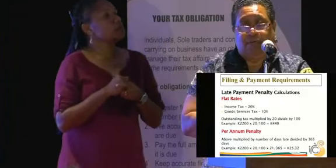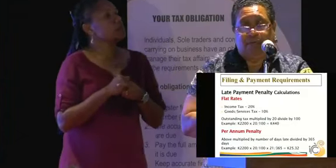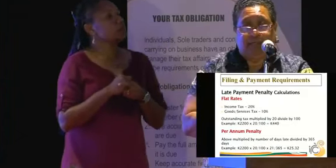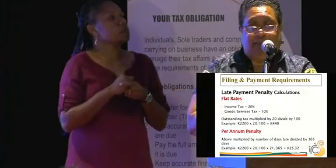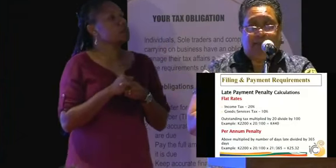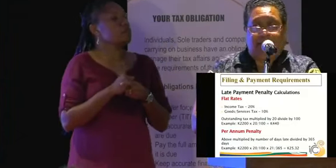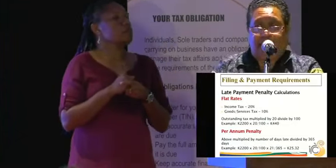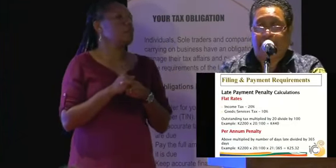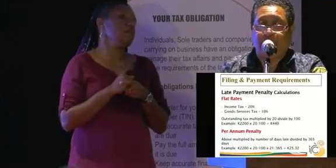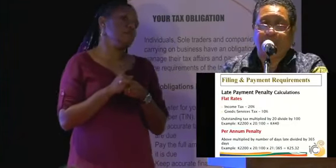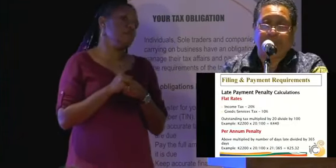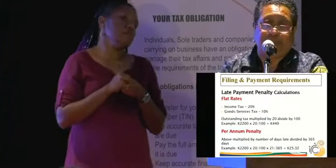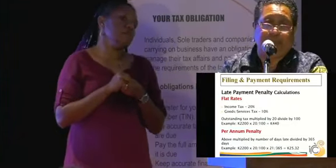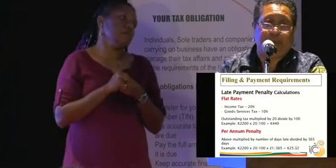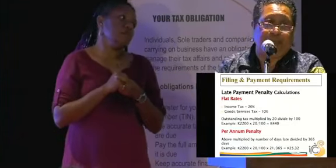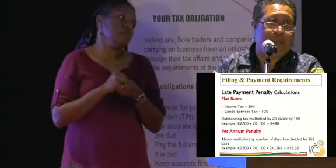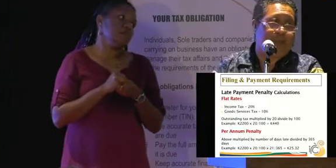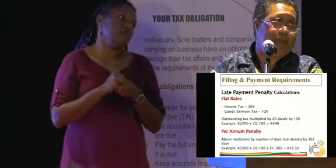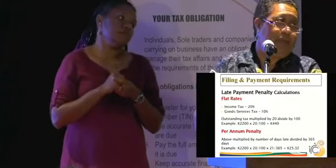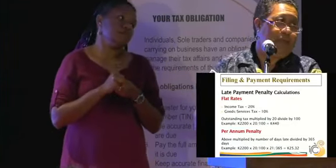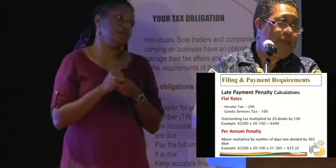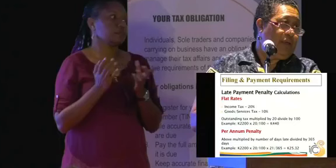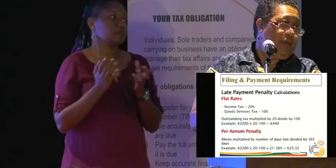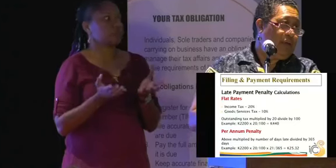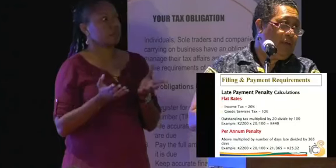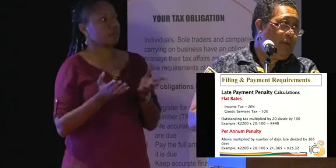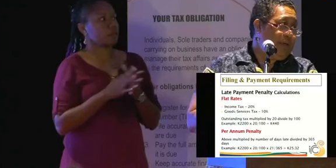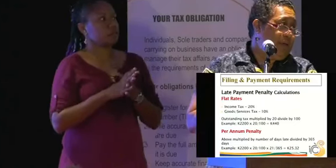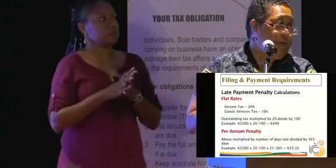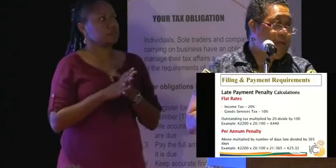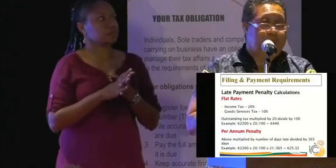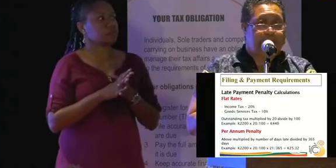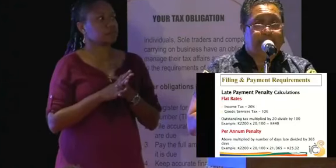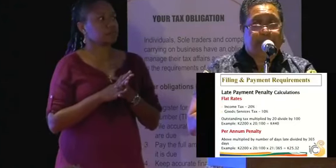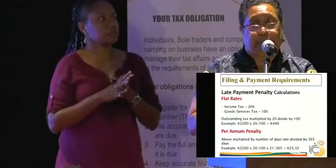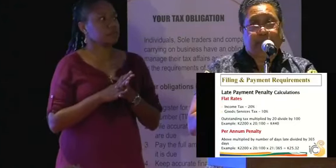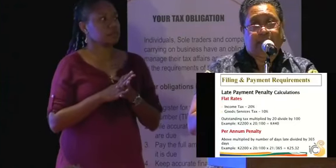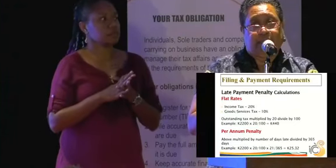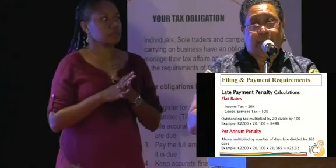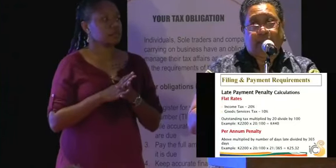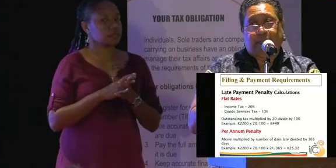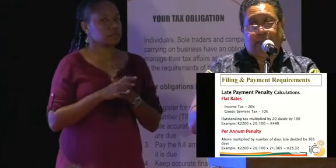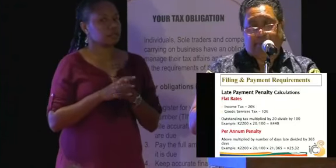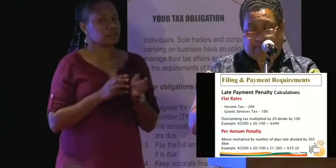Okay, penalties. Penalties apply when the